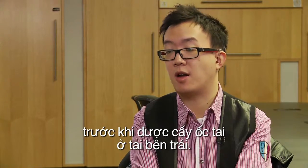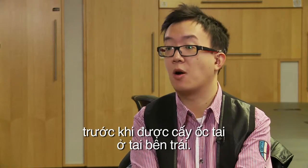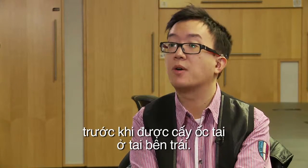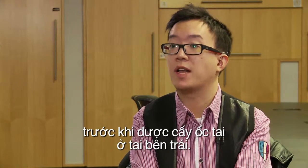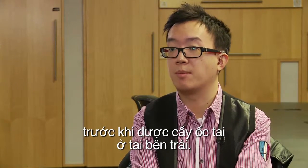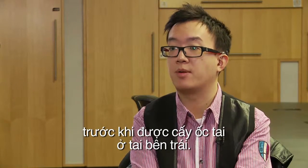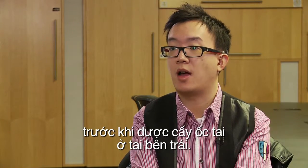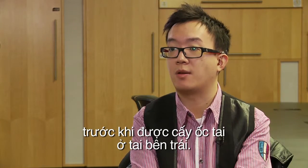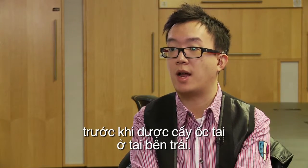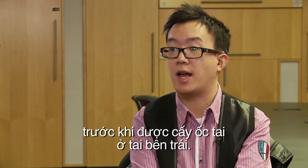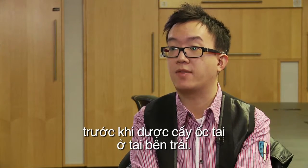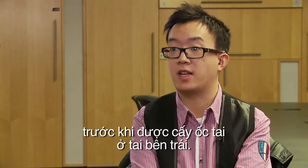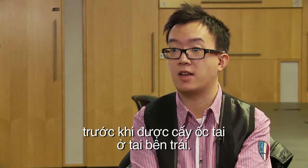my cochlear implant on my left ear.